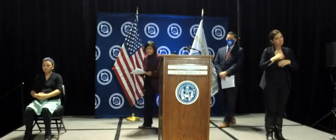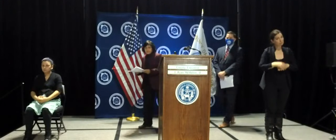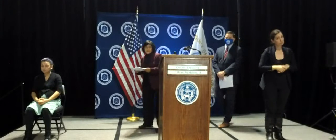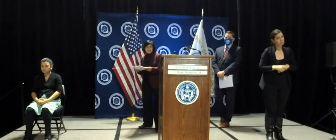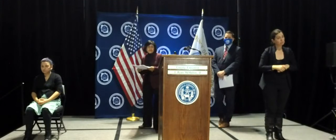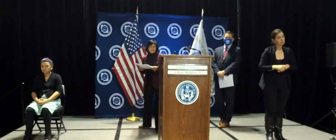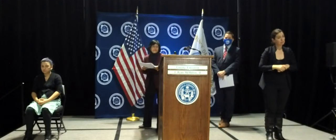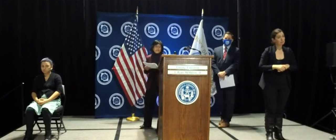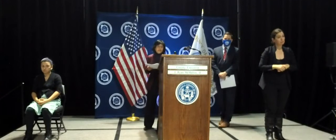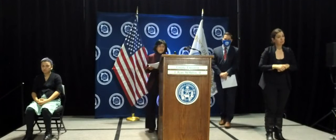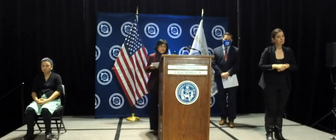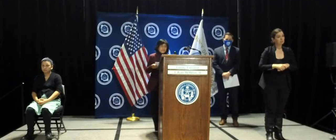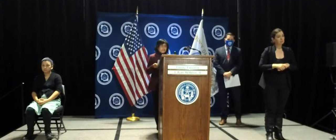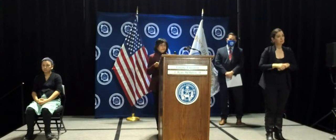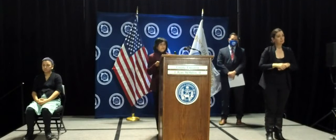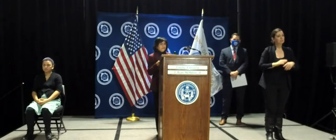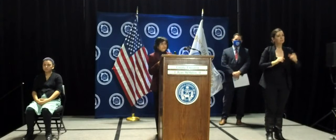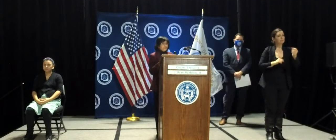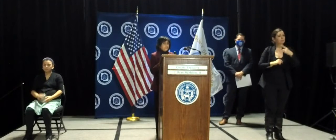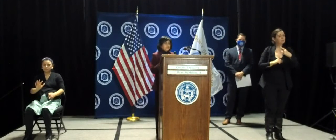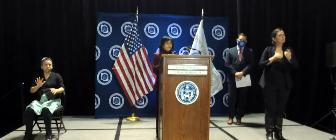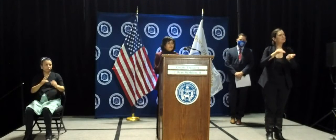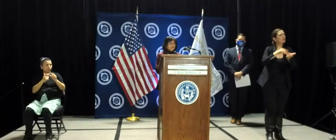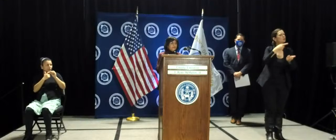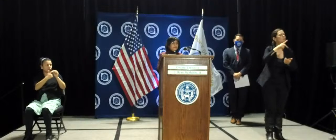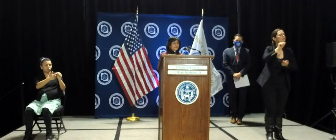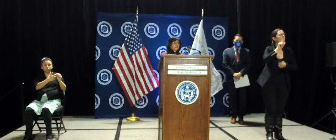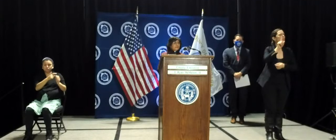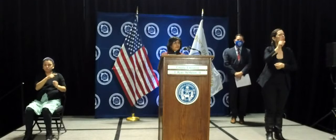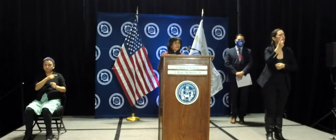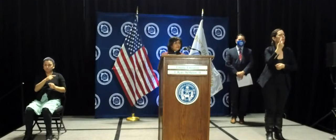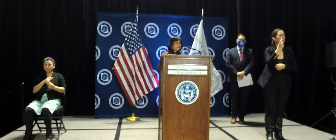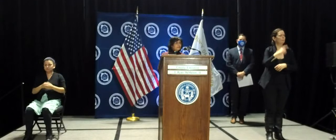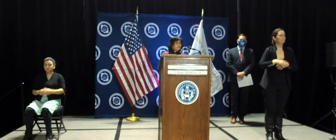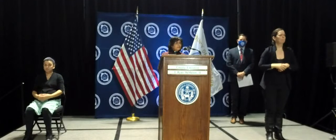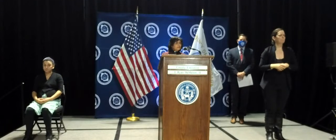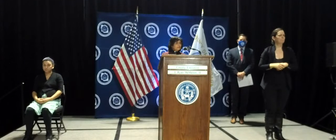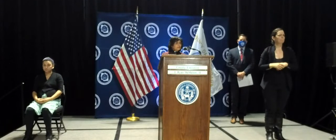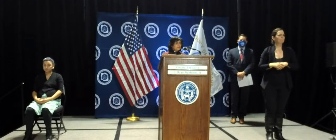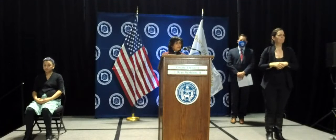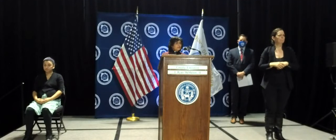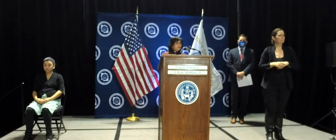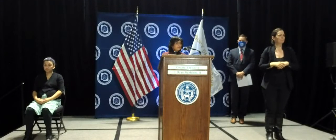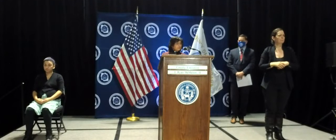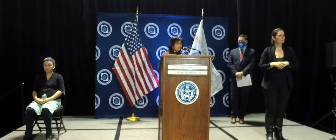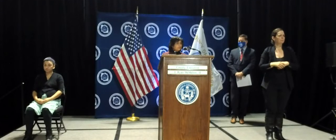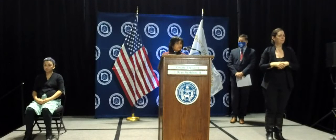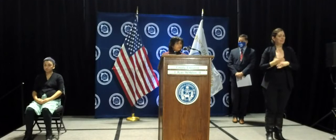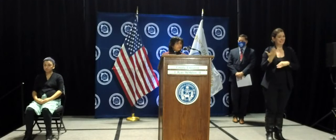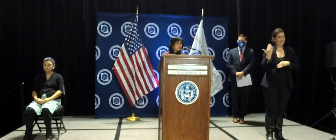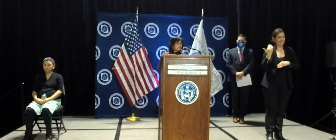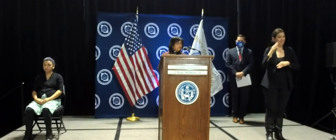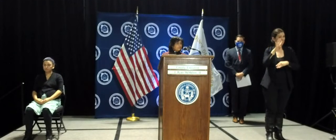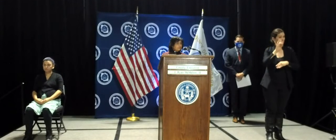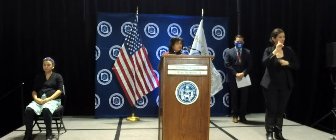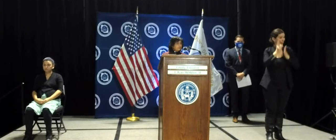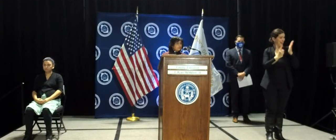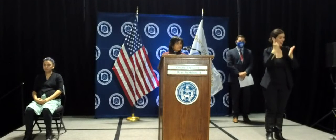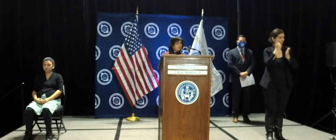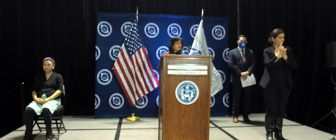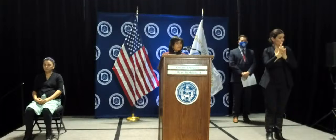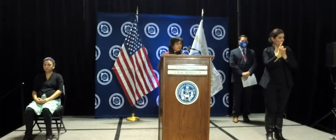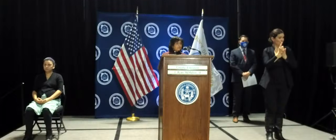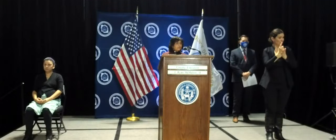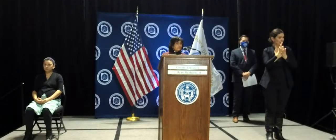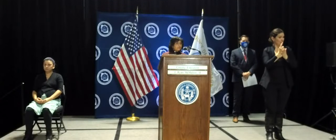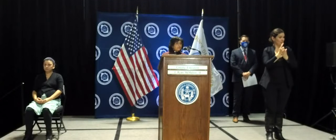Gupta, don't go far. Over the next 48 hours, some Central New Yorkers will be having the conversation if they should be vaccinated, if it's